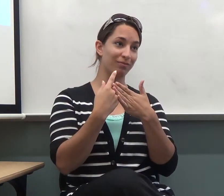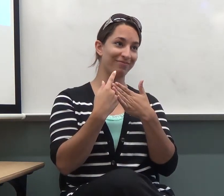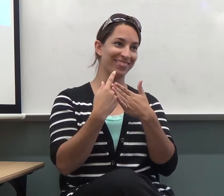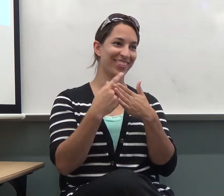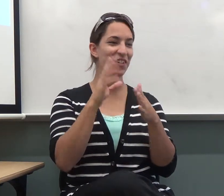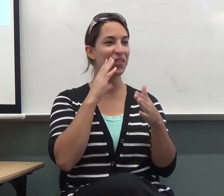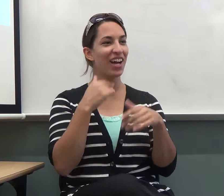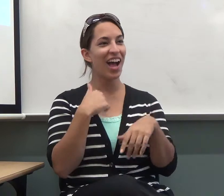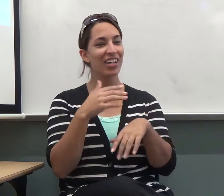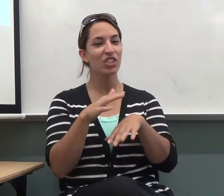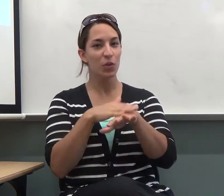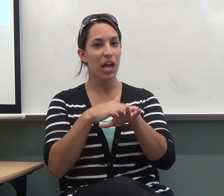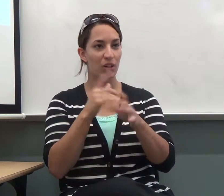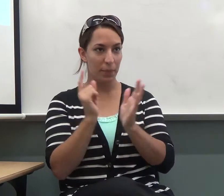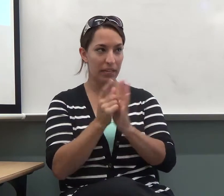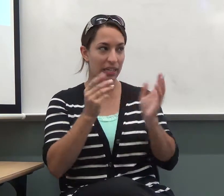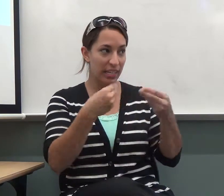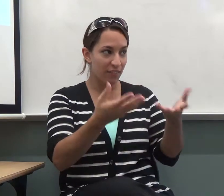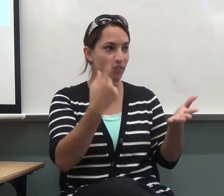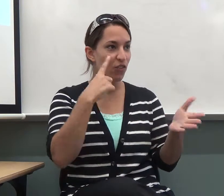down. Okay? Sorry.